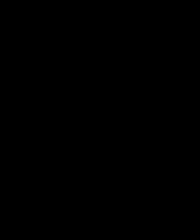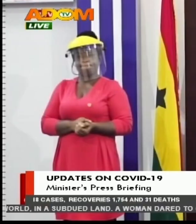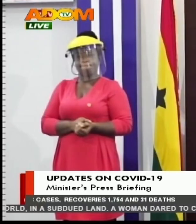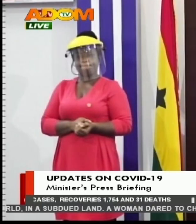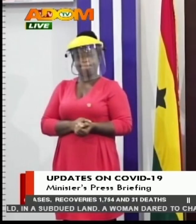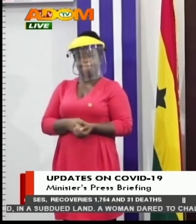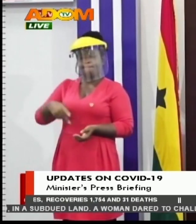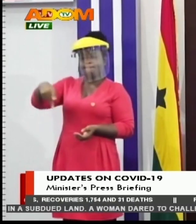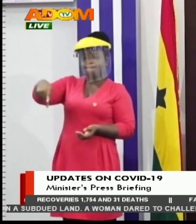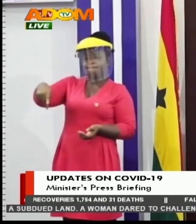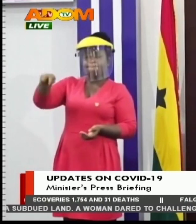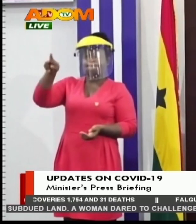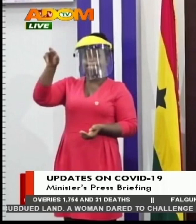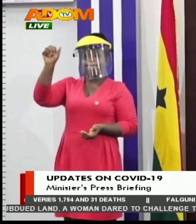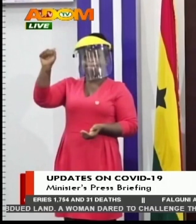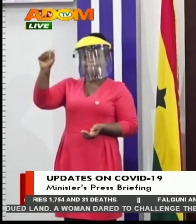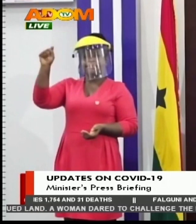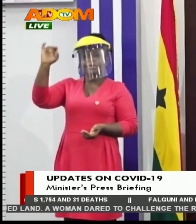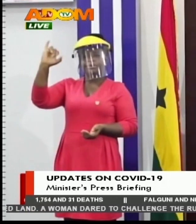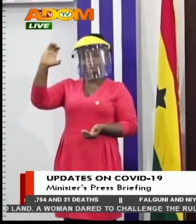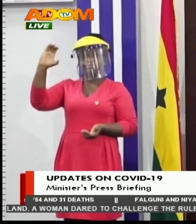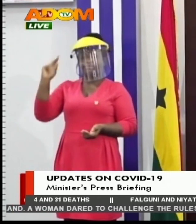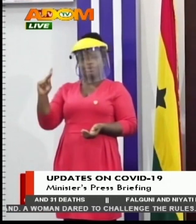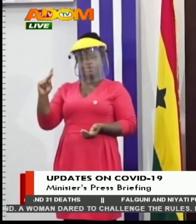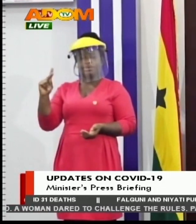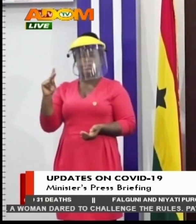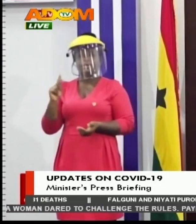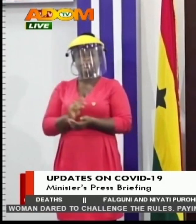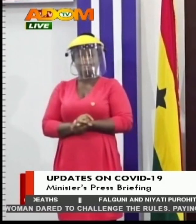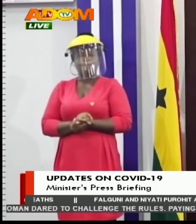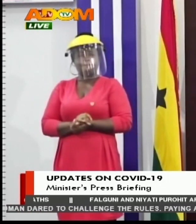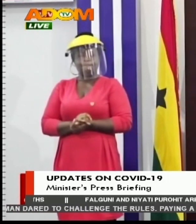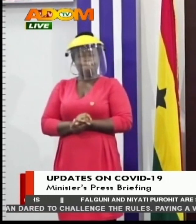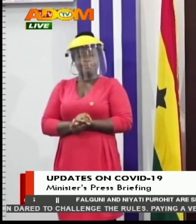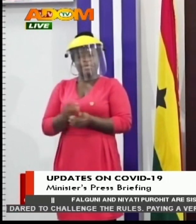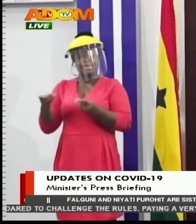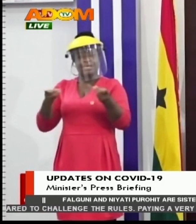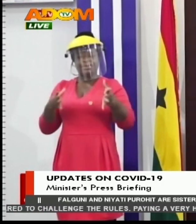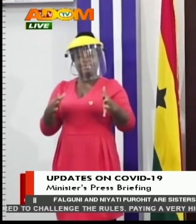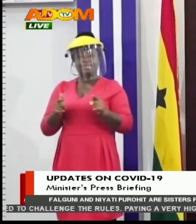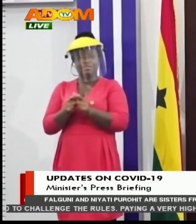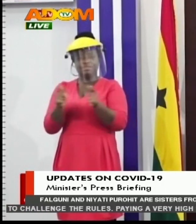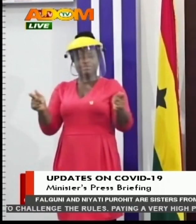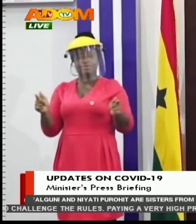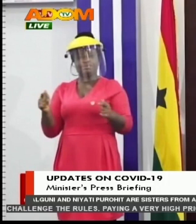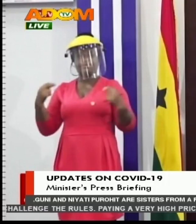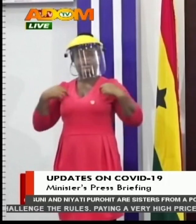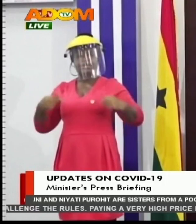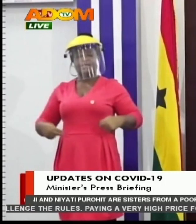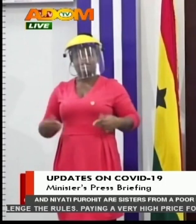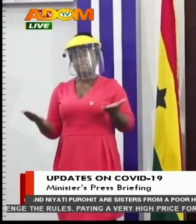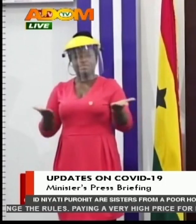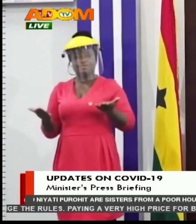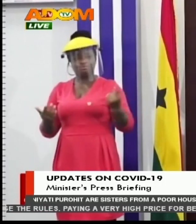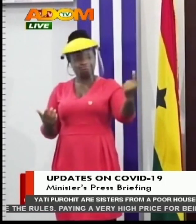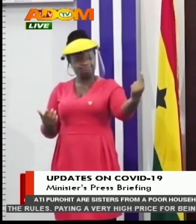Patrick Kuma Abuaji, the Director General of the Ghana Health Service, to give us